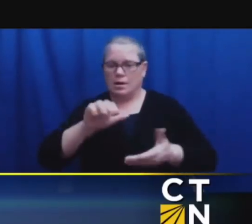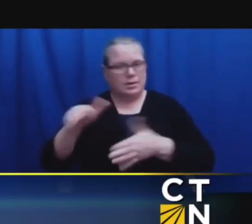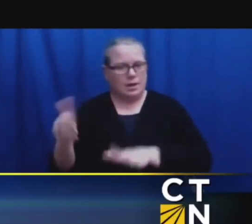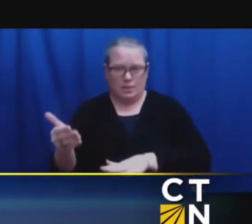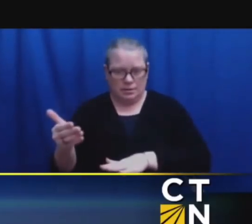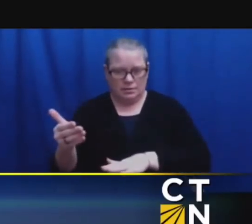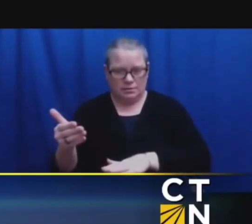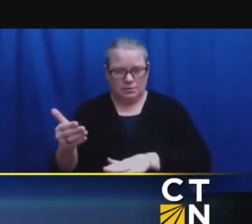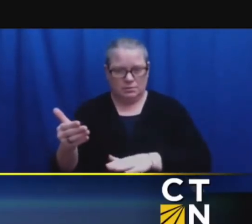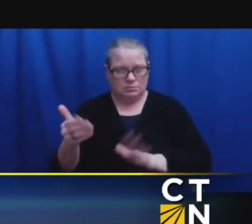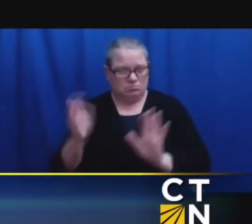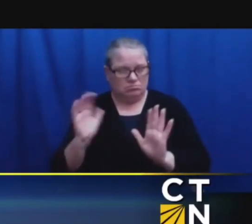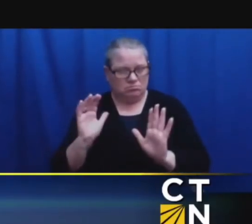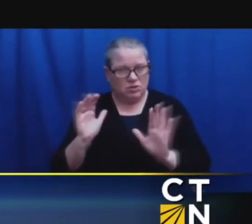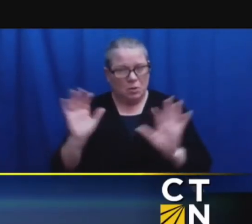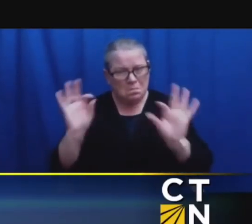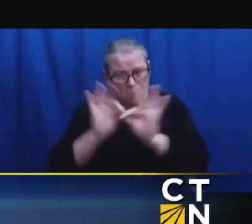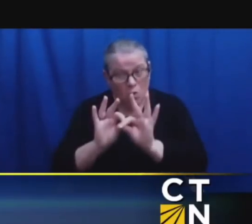I know you've heard